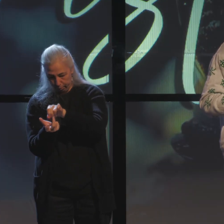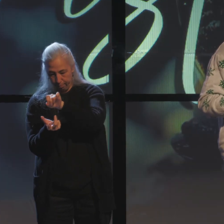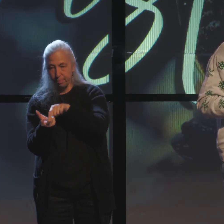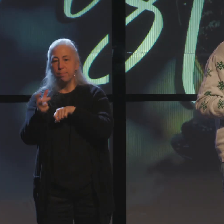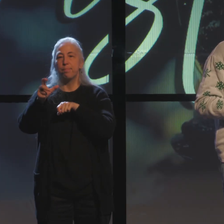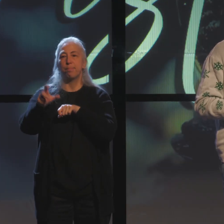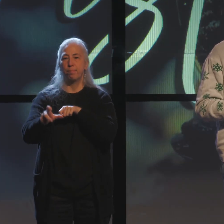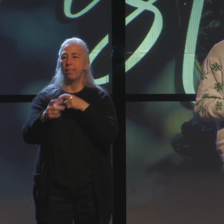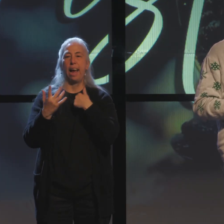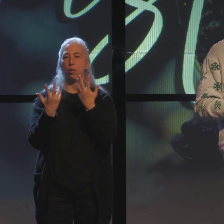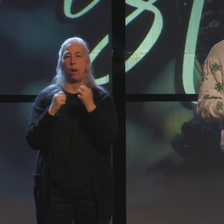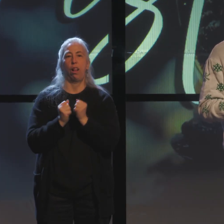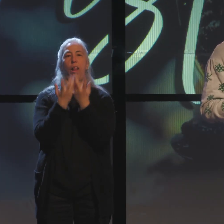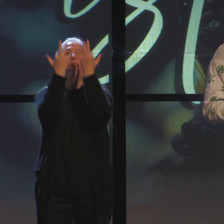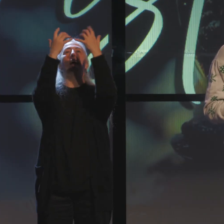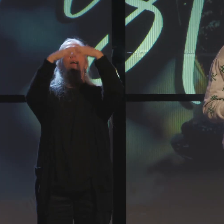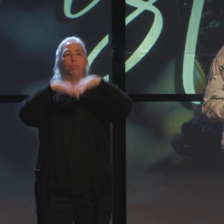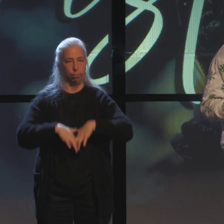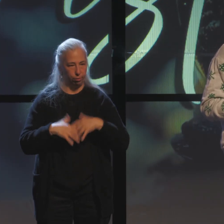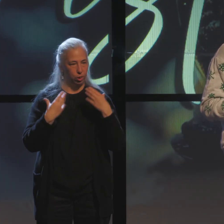sell it.